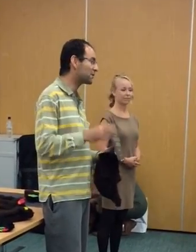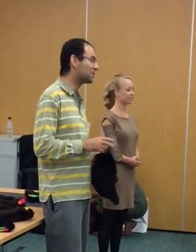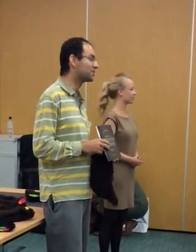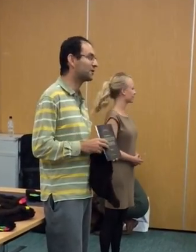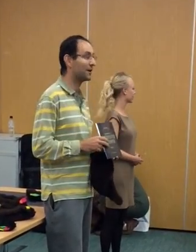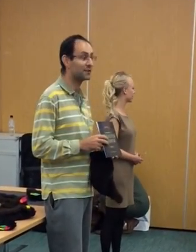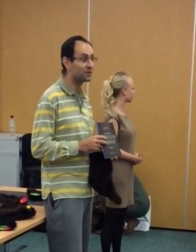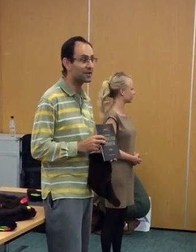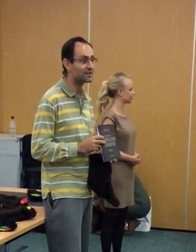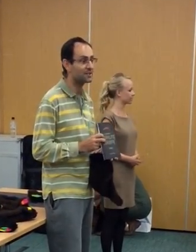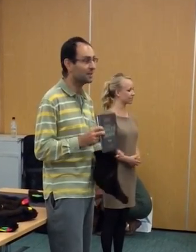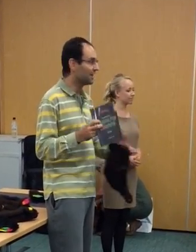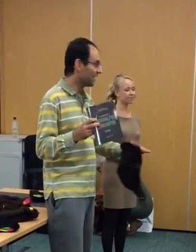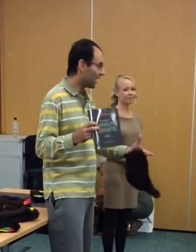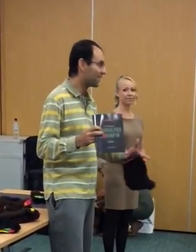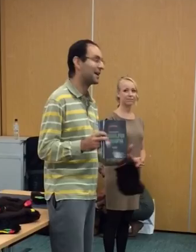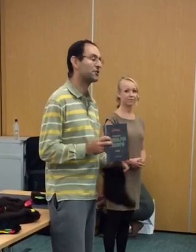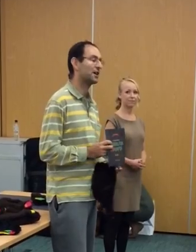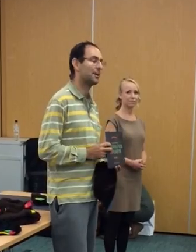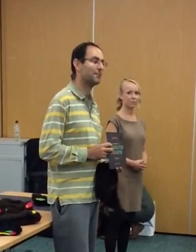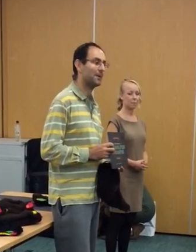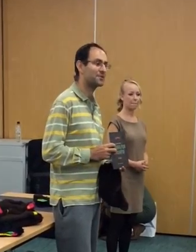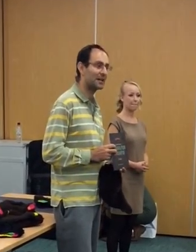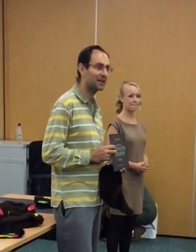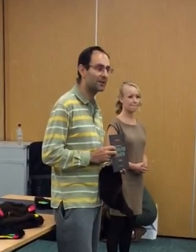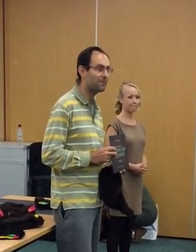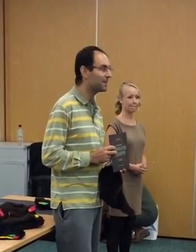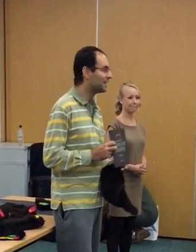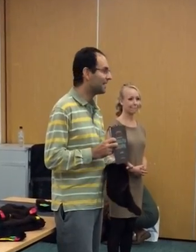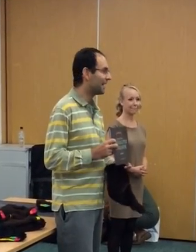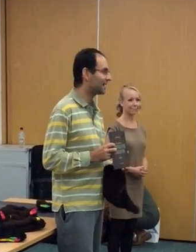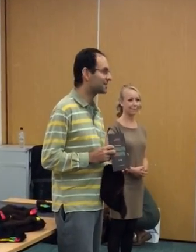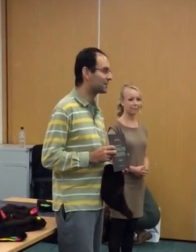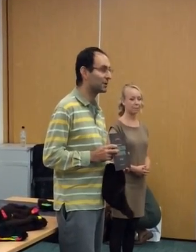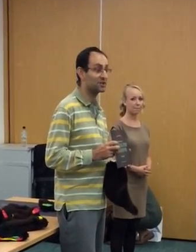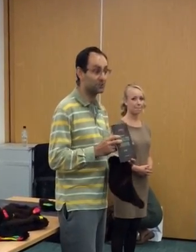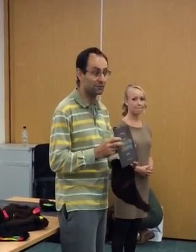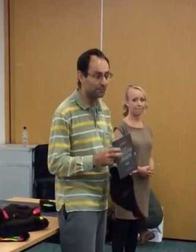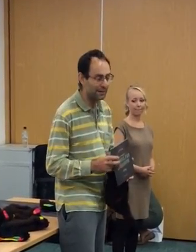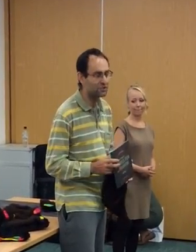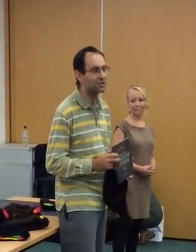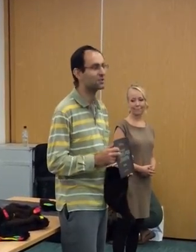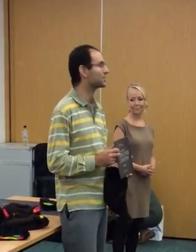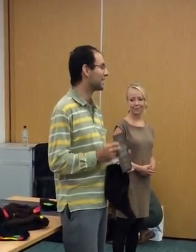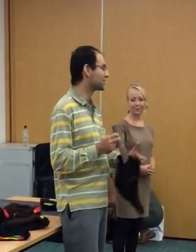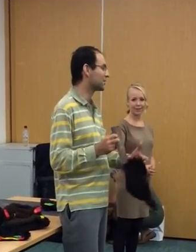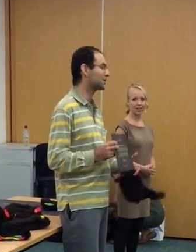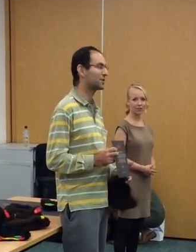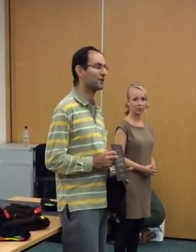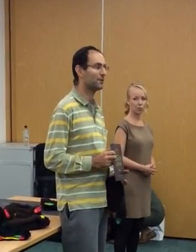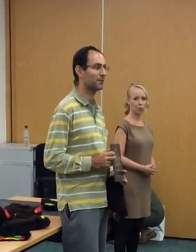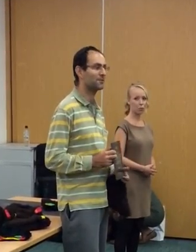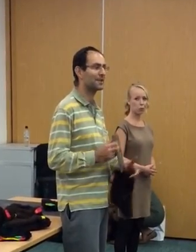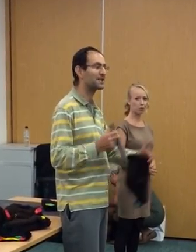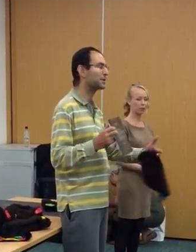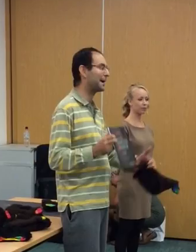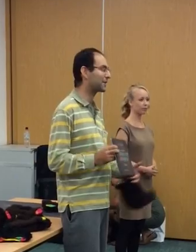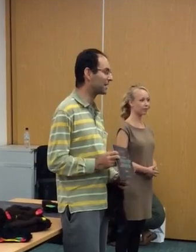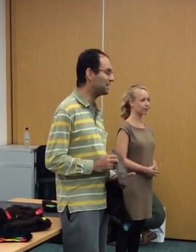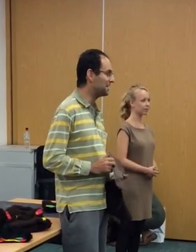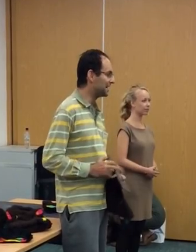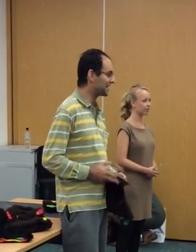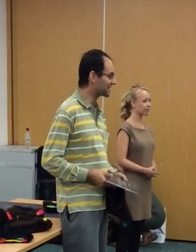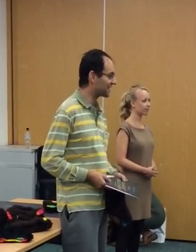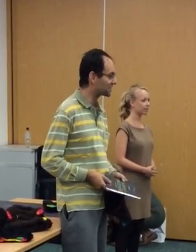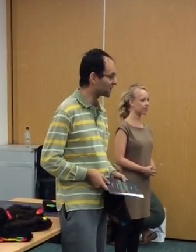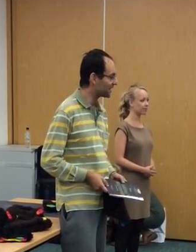So afterwards, if you have interest, naturally I'm selling them, and we can do pictures and so on and so forth. So that's the